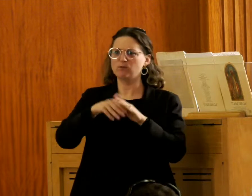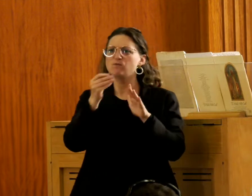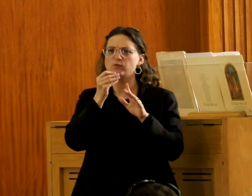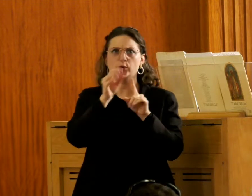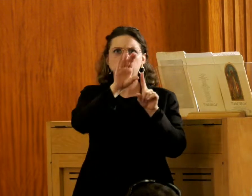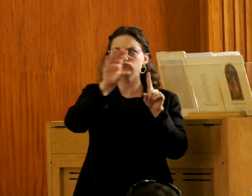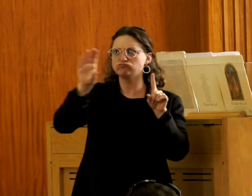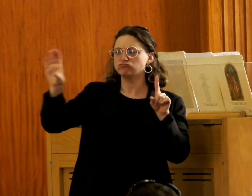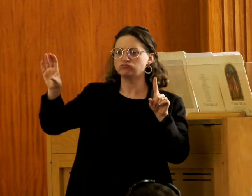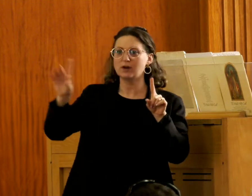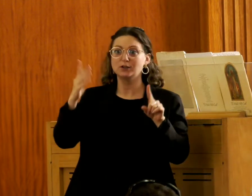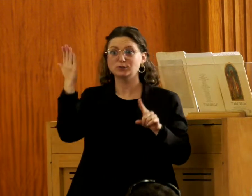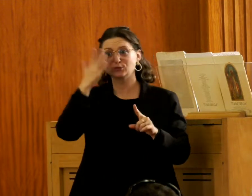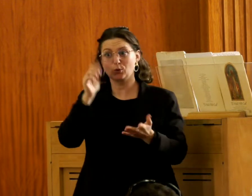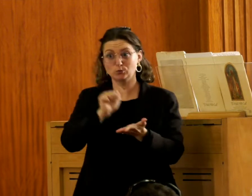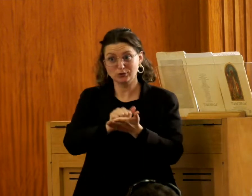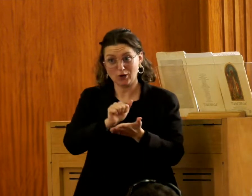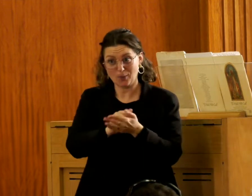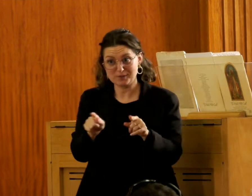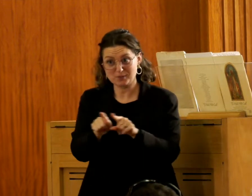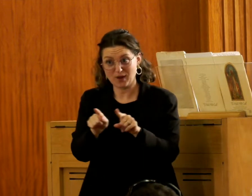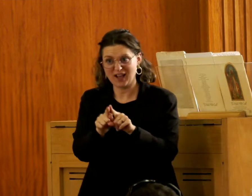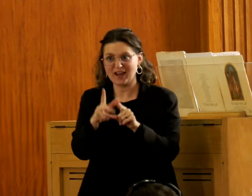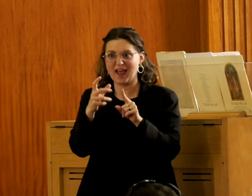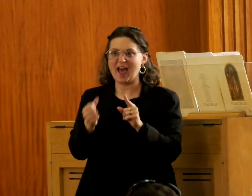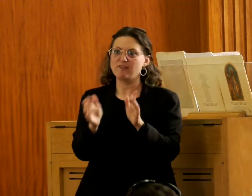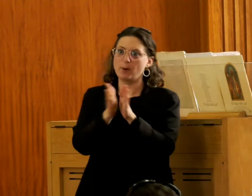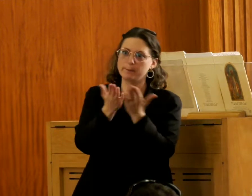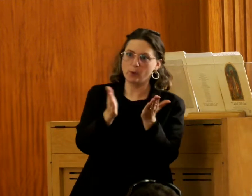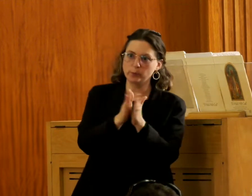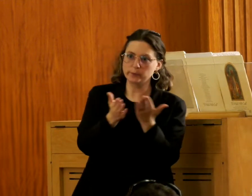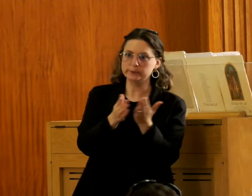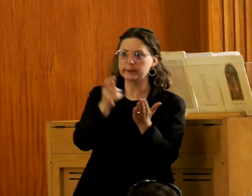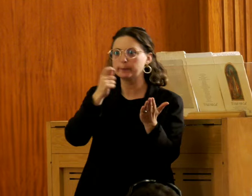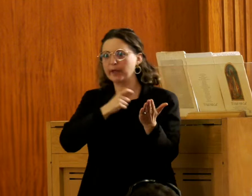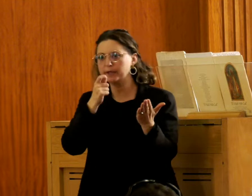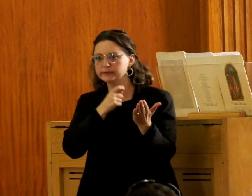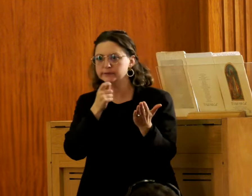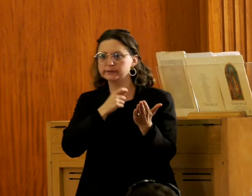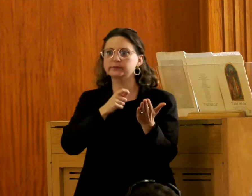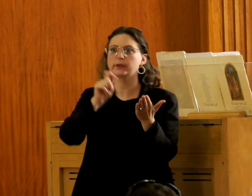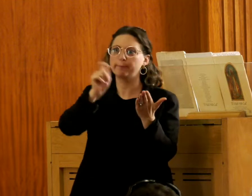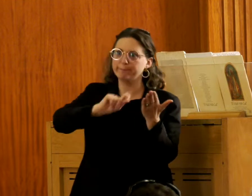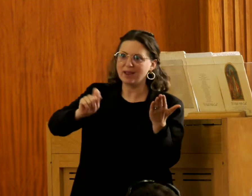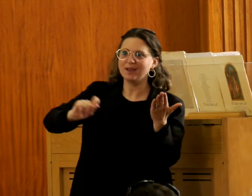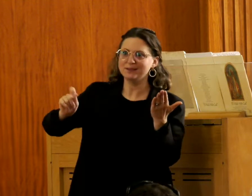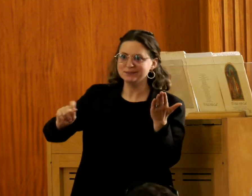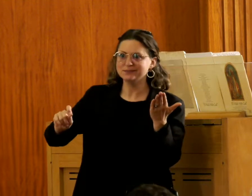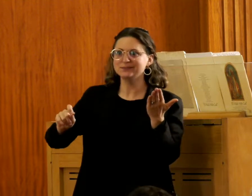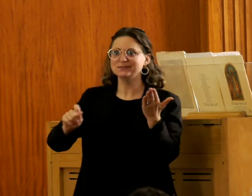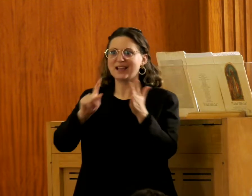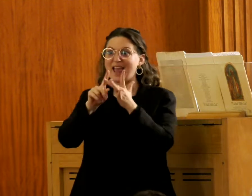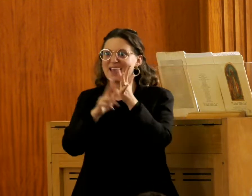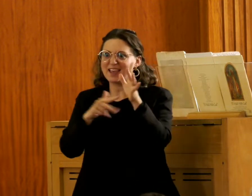was also a school shop where we sold exercise books, pencils, pens, ink,